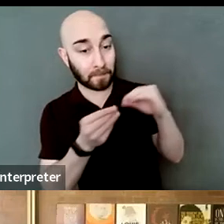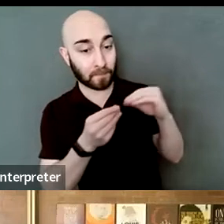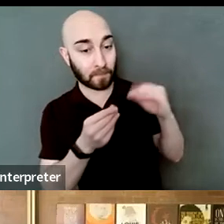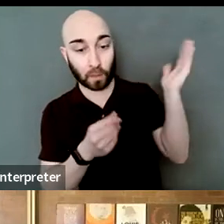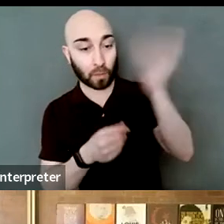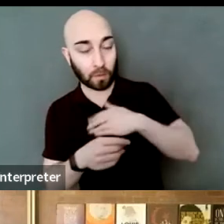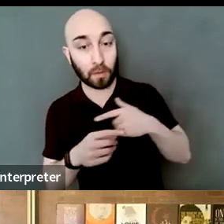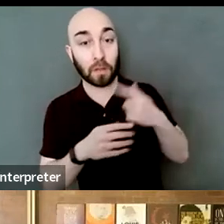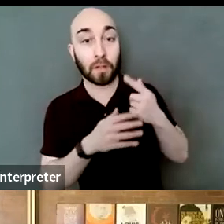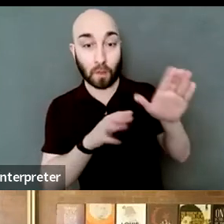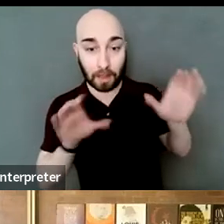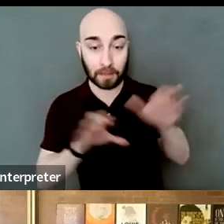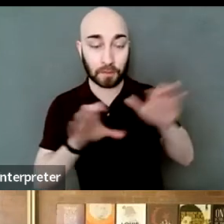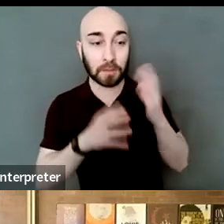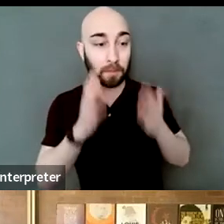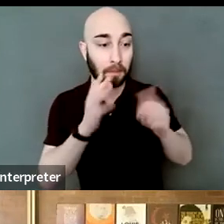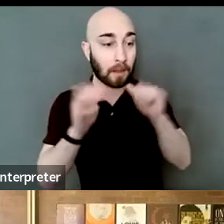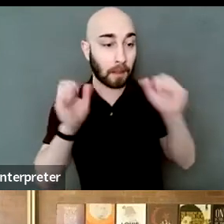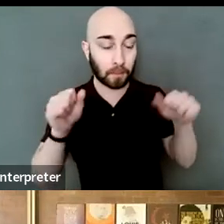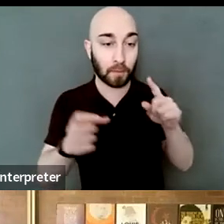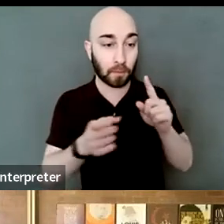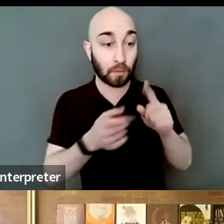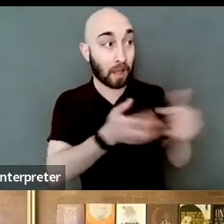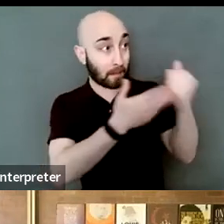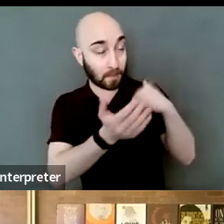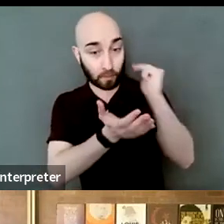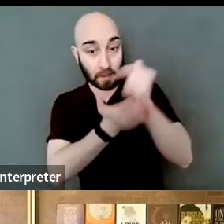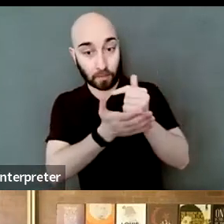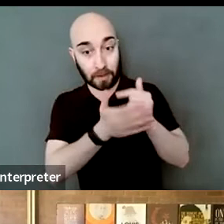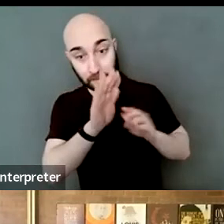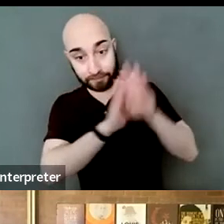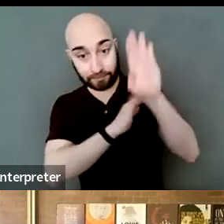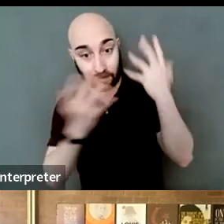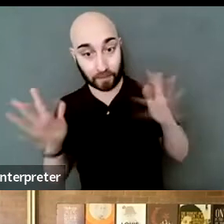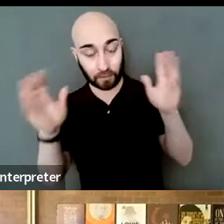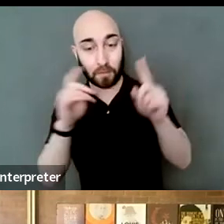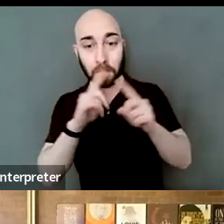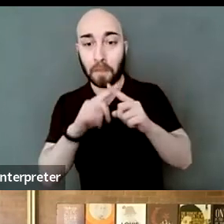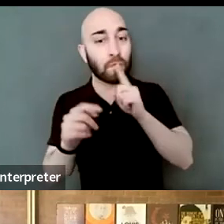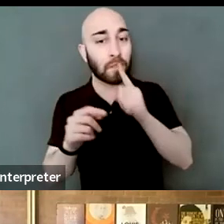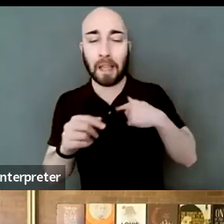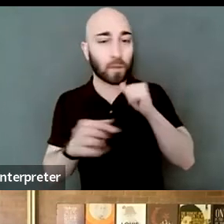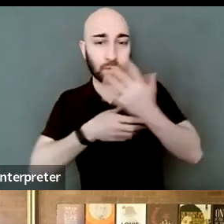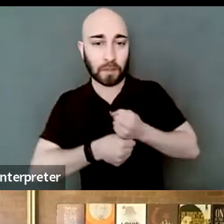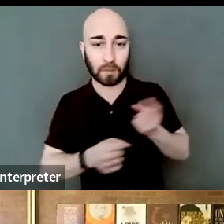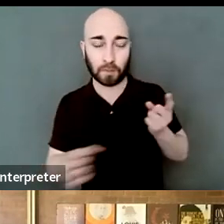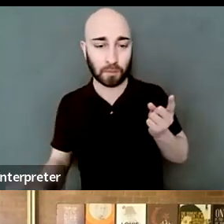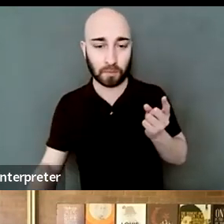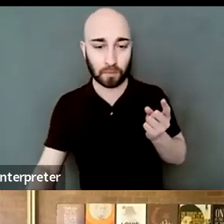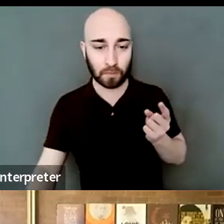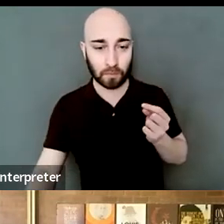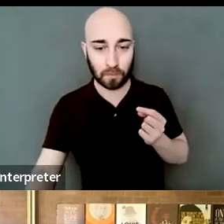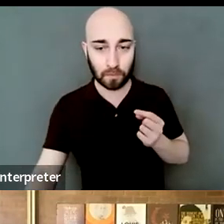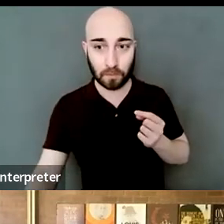okay, well, you may have been able to help me graduate and get me the service, but at the end of the day, I don't trust you. So they're not